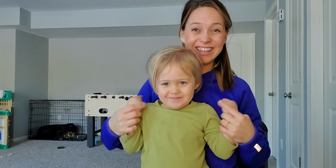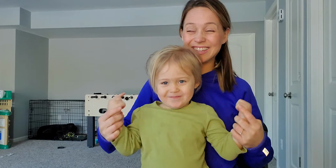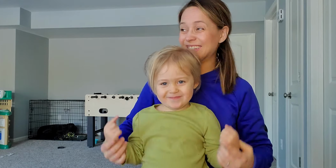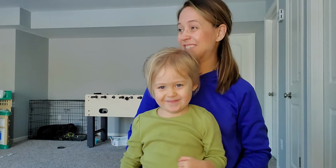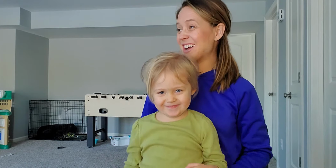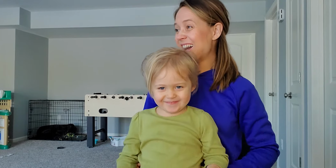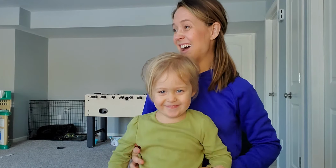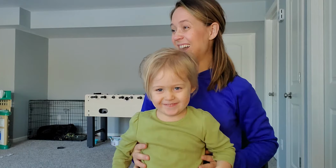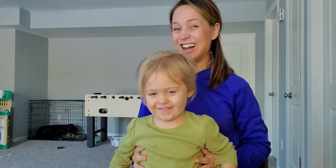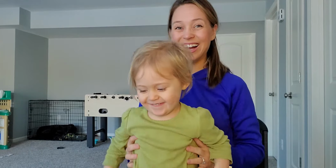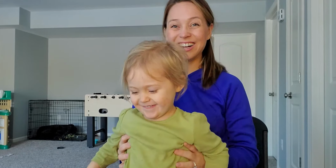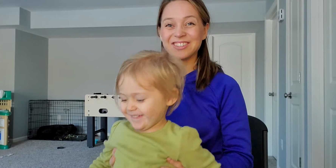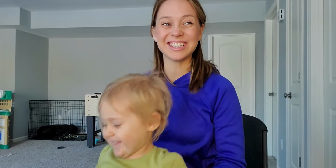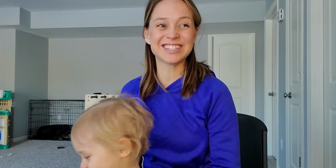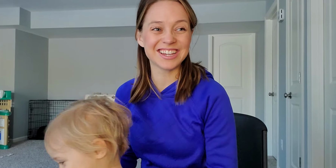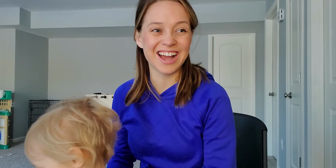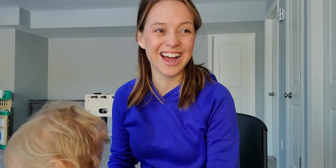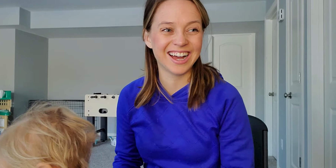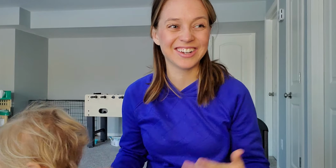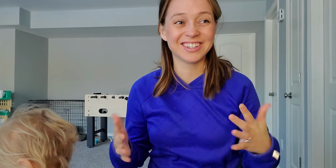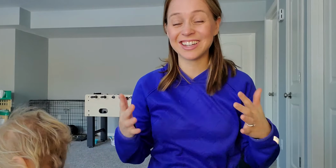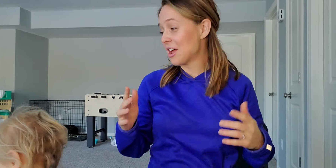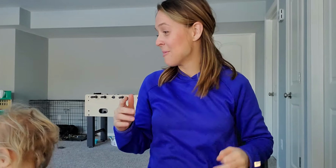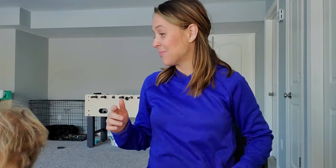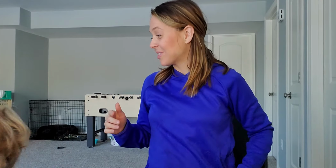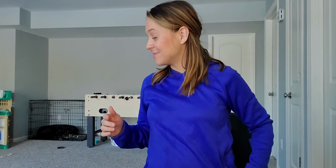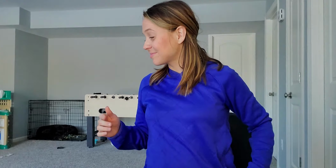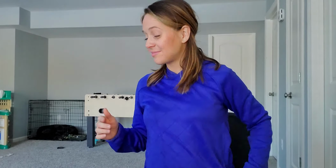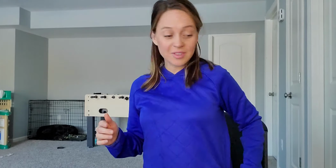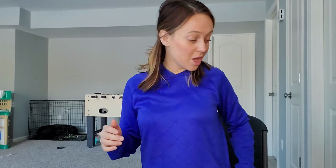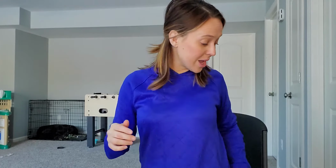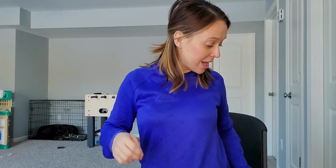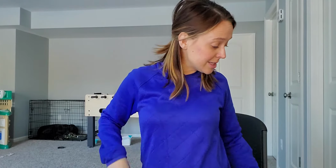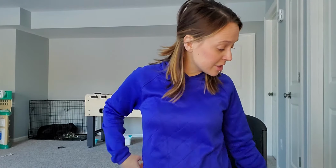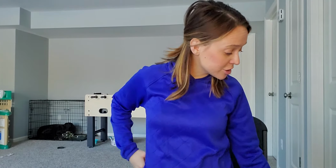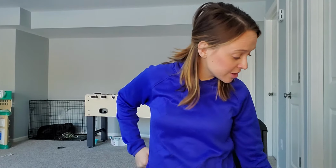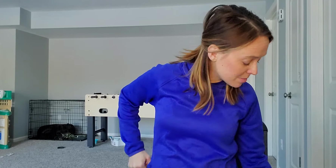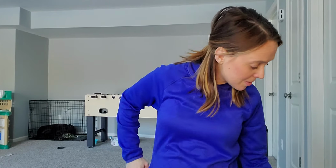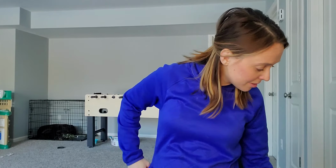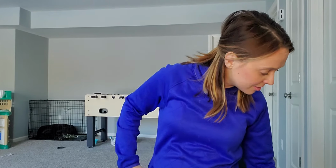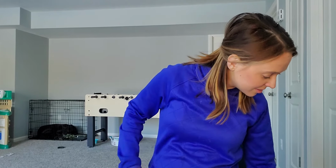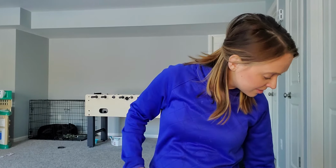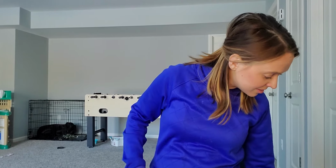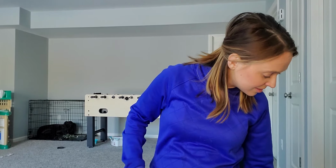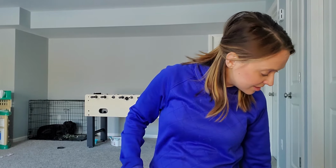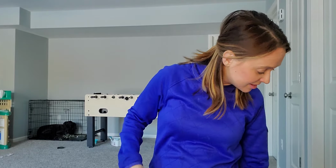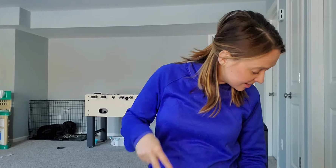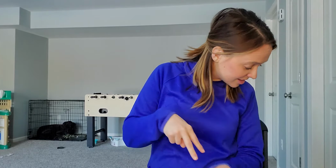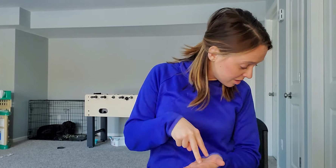Good job. Good job. Okay, Alyssa, your turn. Come up here. I need this. No, I need